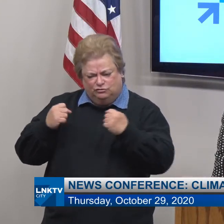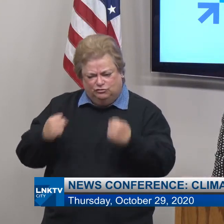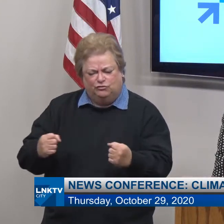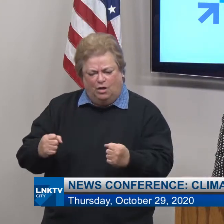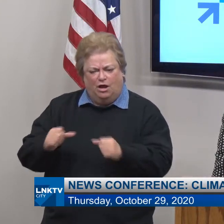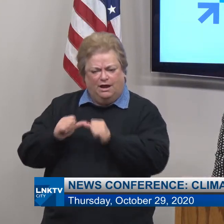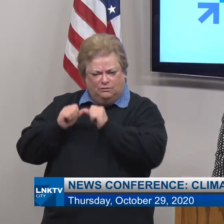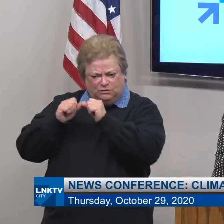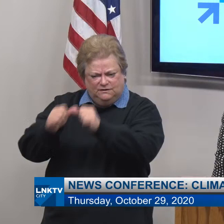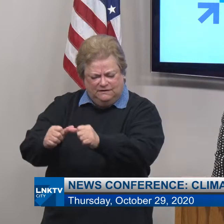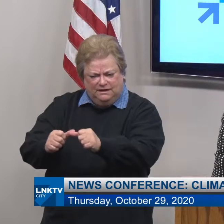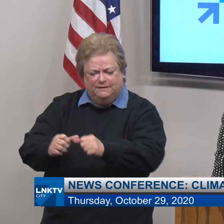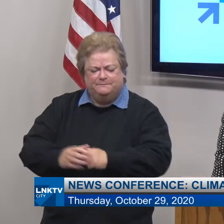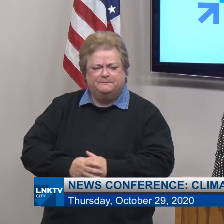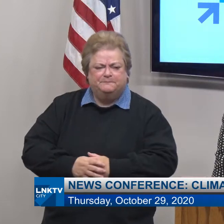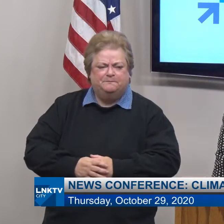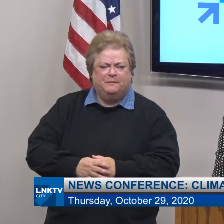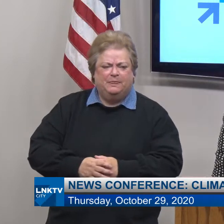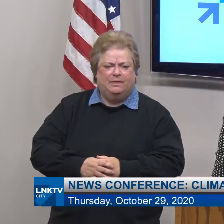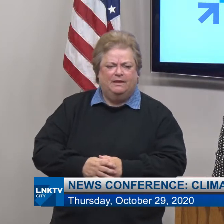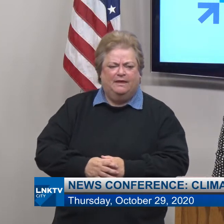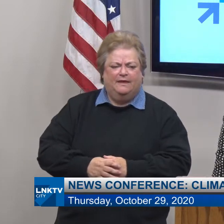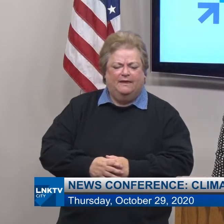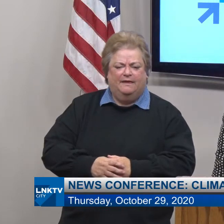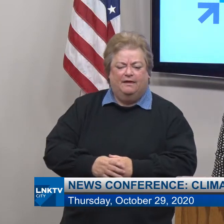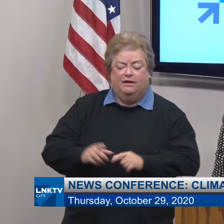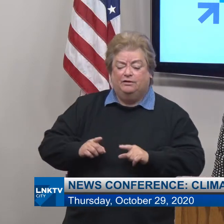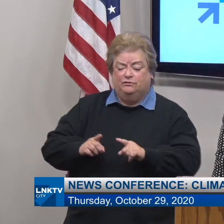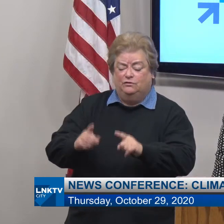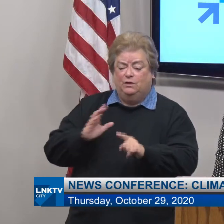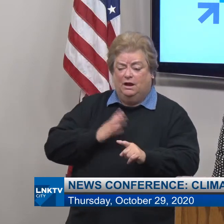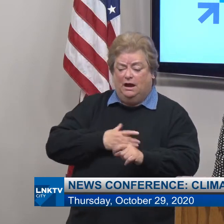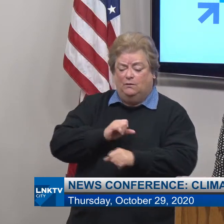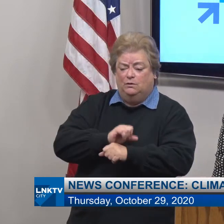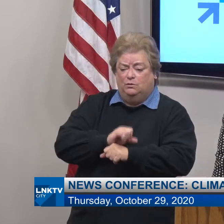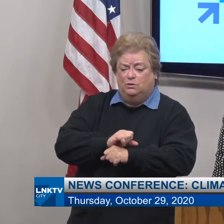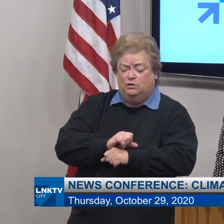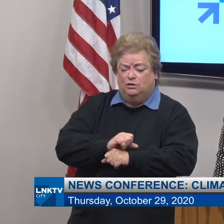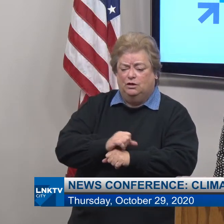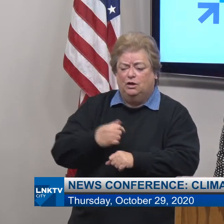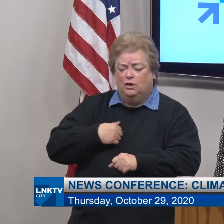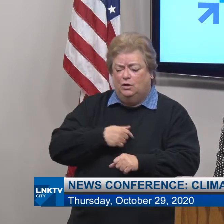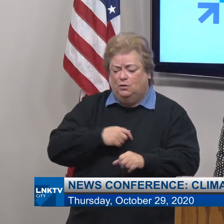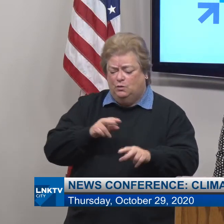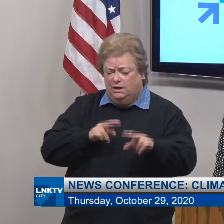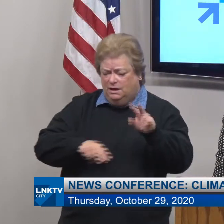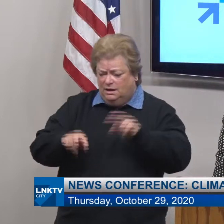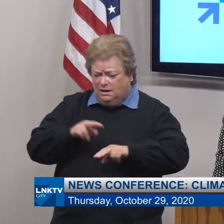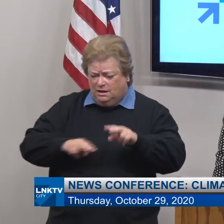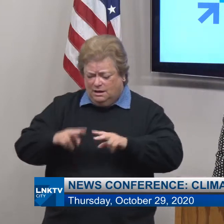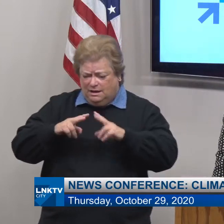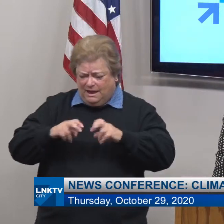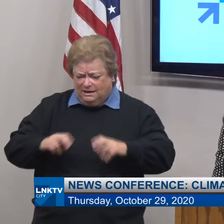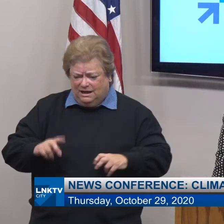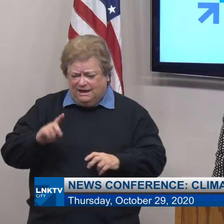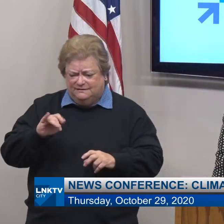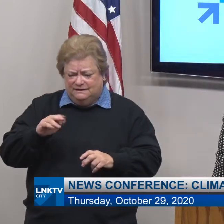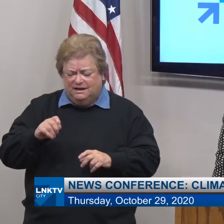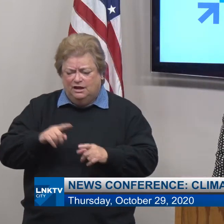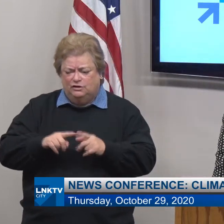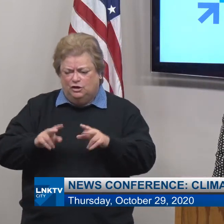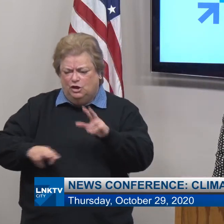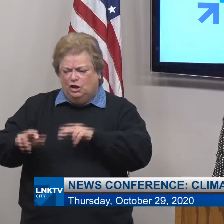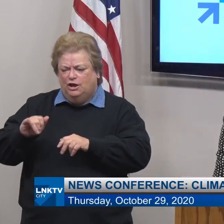resilient in the face of those challenges. During this work, Verdis Group analyzed data and continued to confer with subject